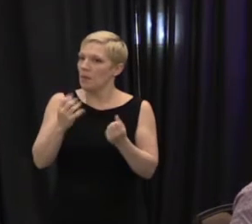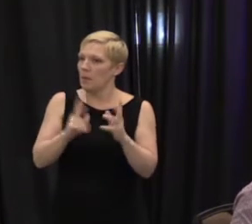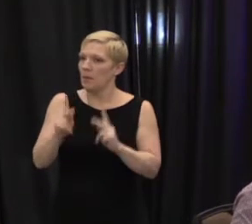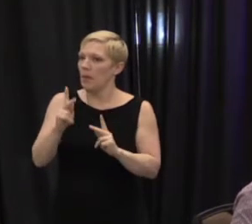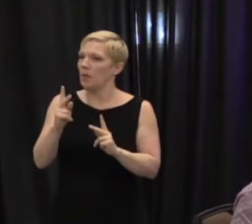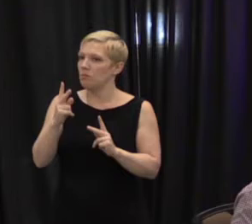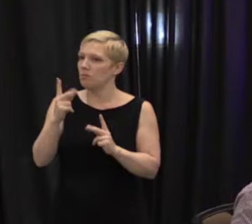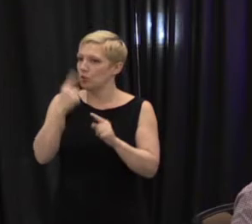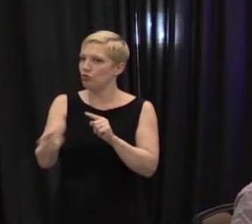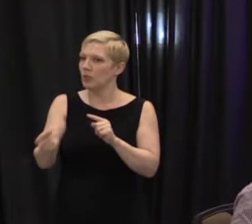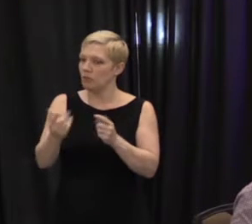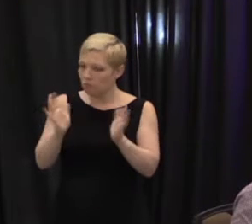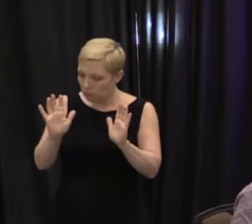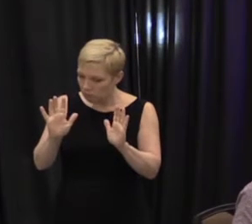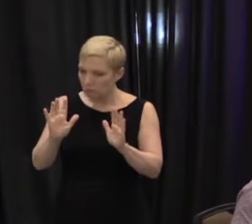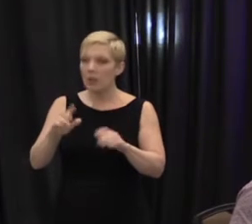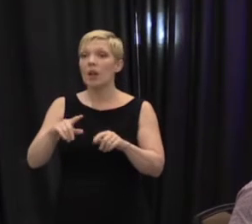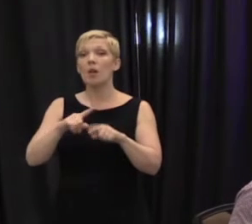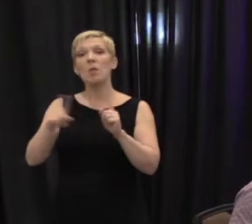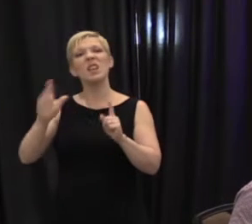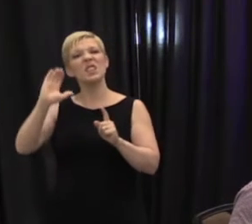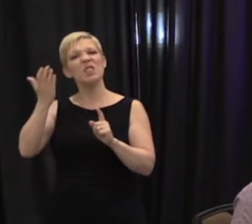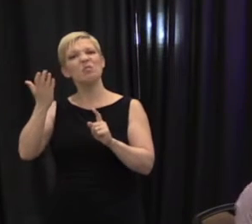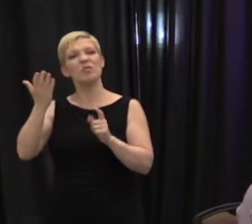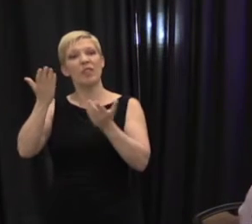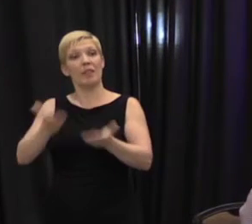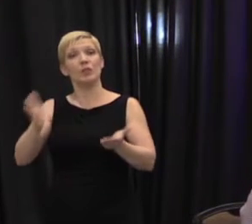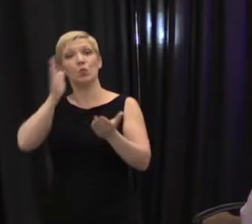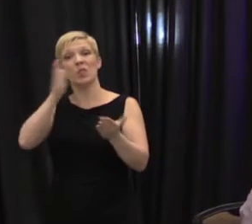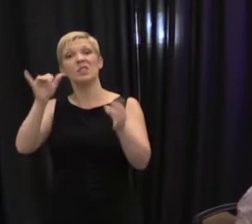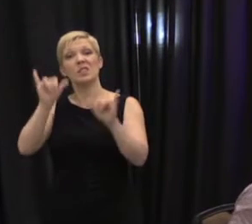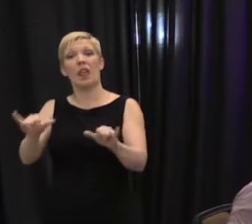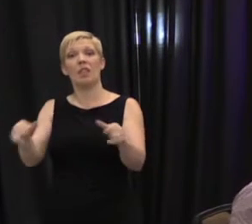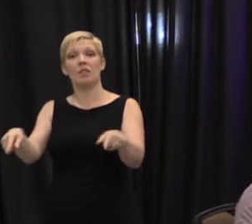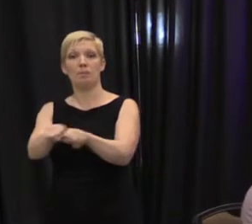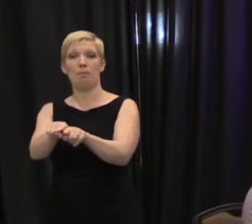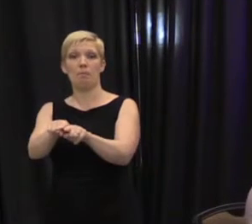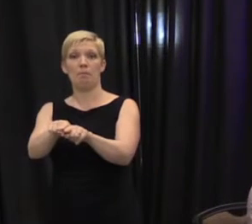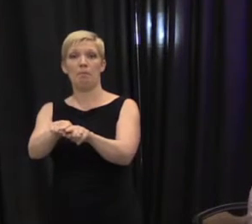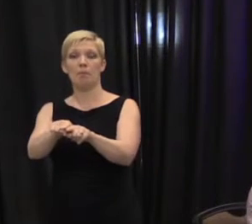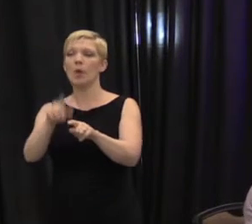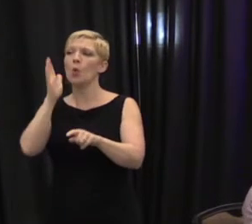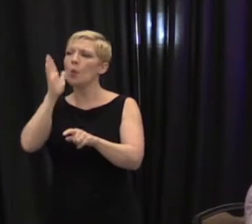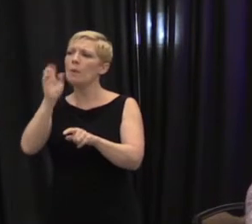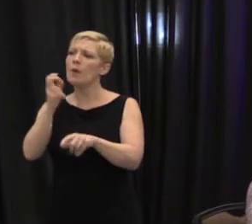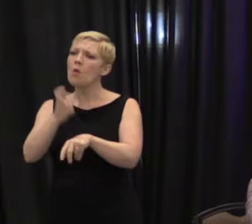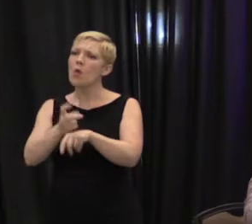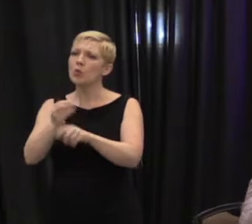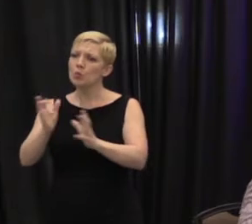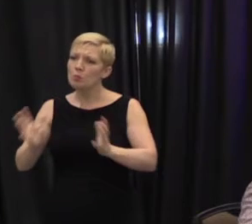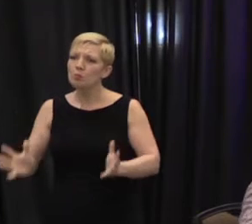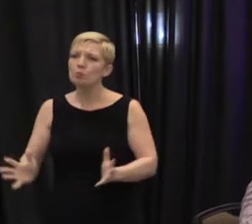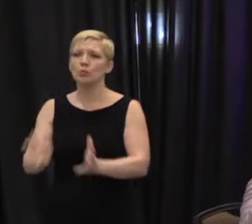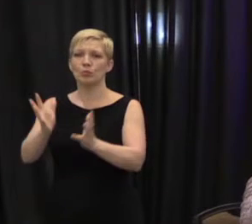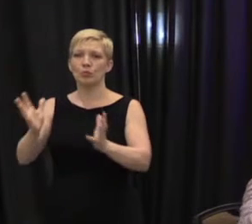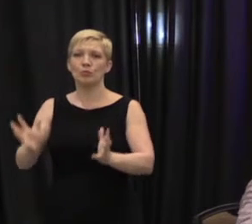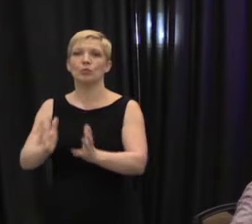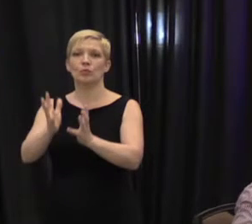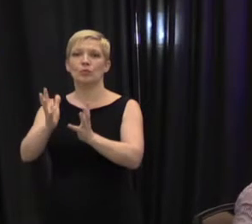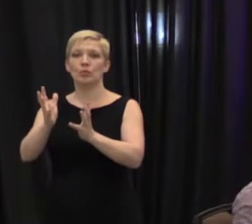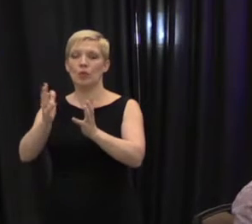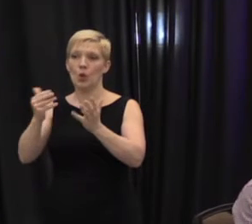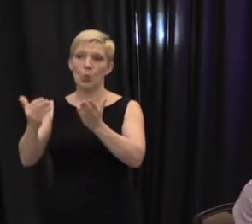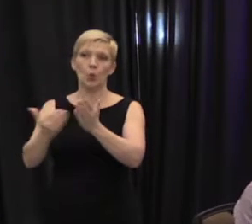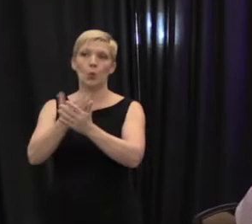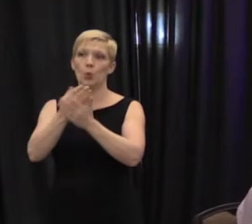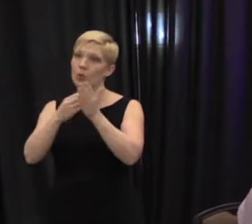have been pretty much the same. It would have been hard to push to this like newer arc of